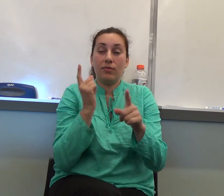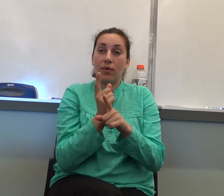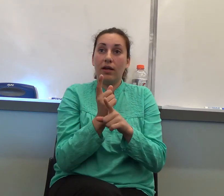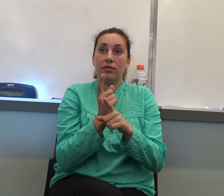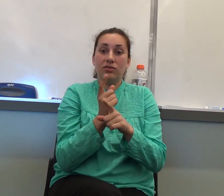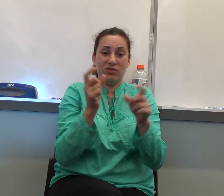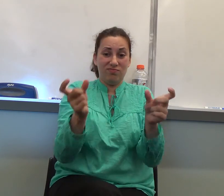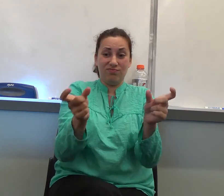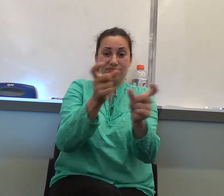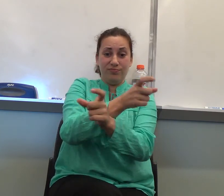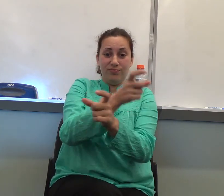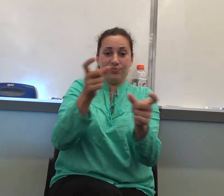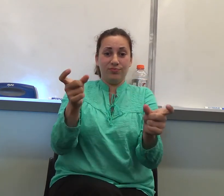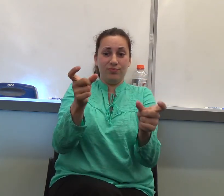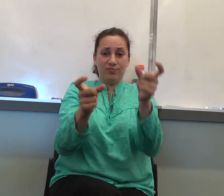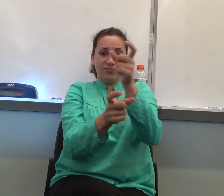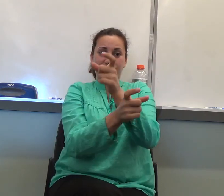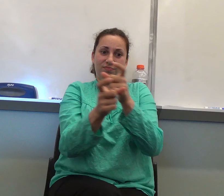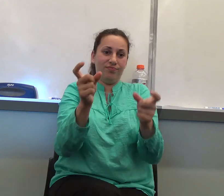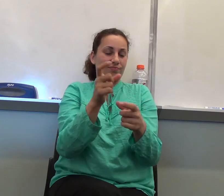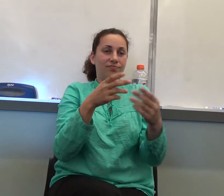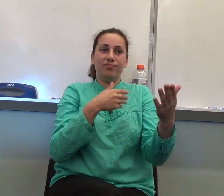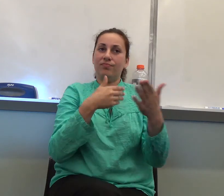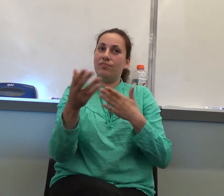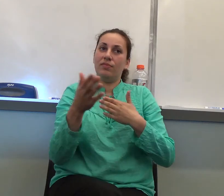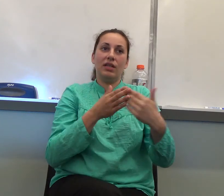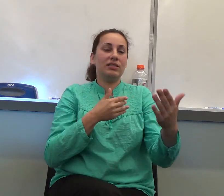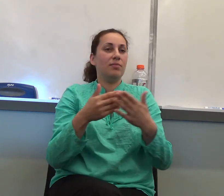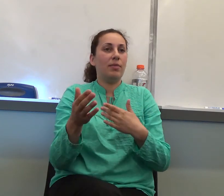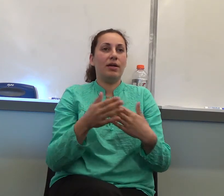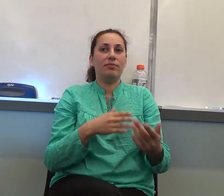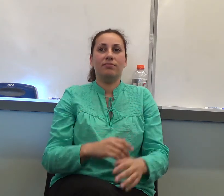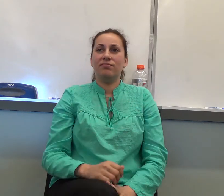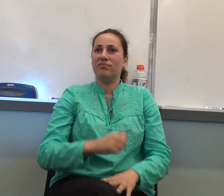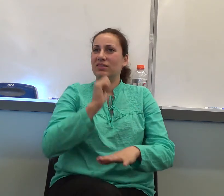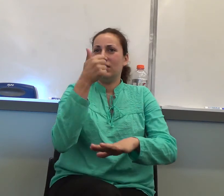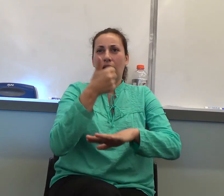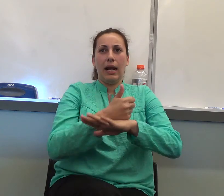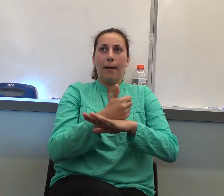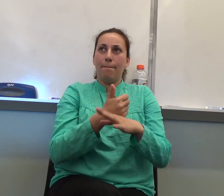any difference. So you set it up however you'd like to. Let's say 3.6 on the top,